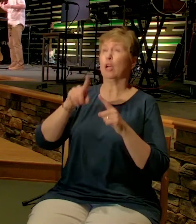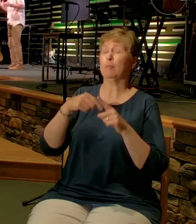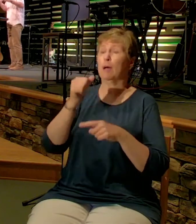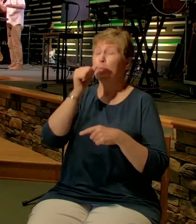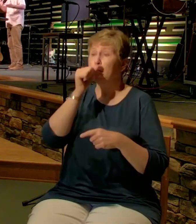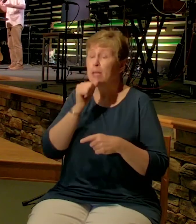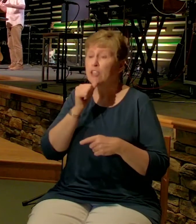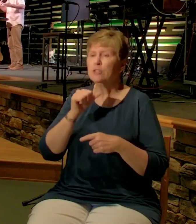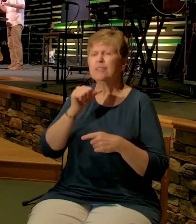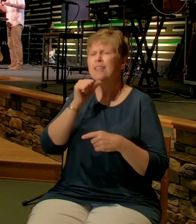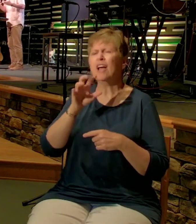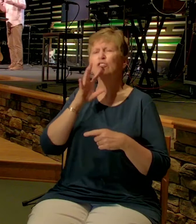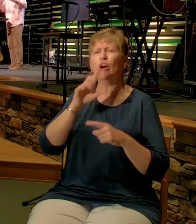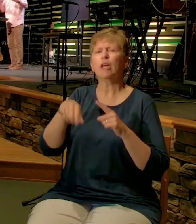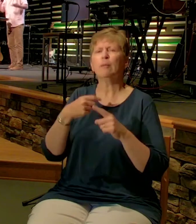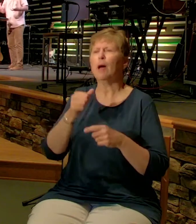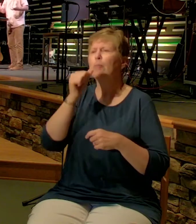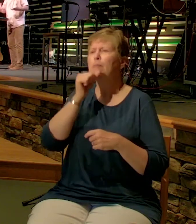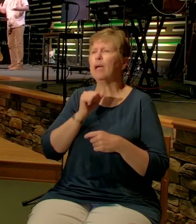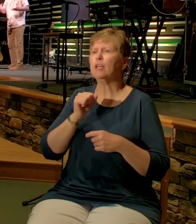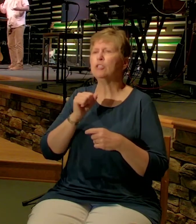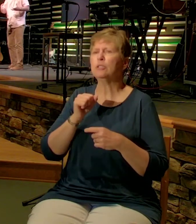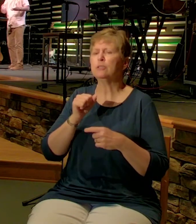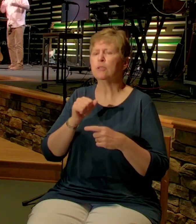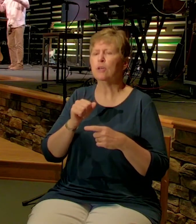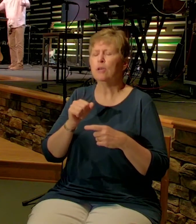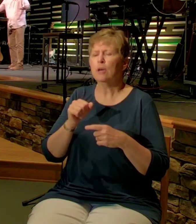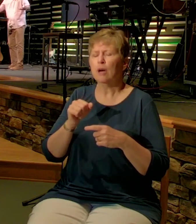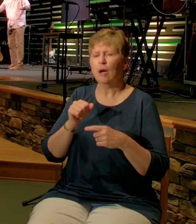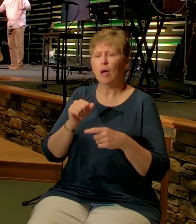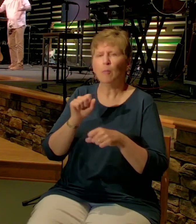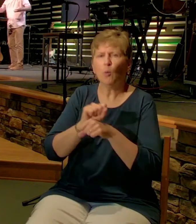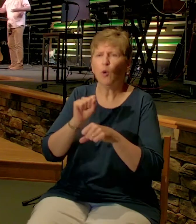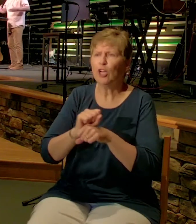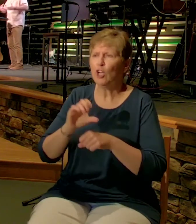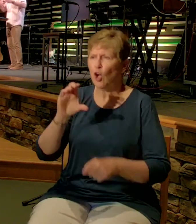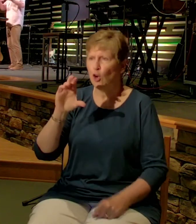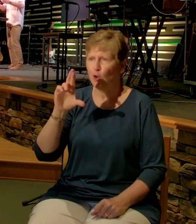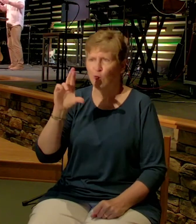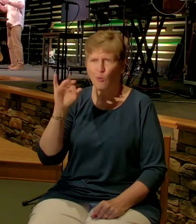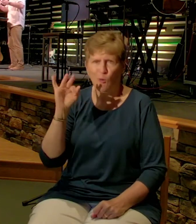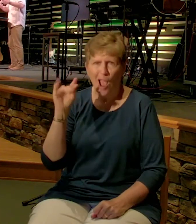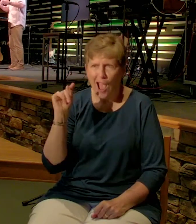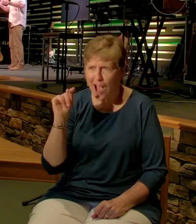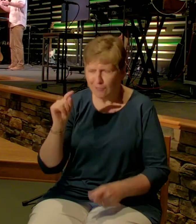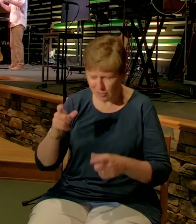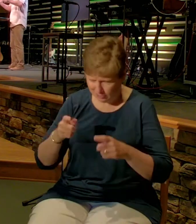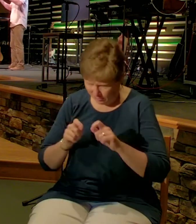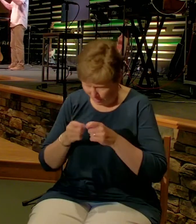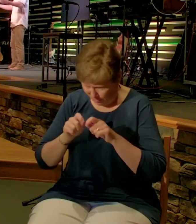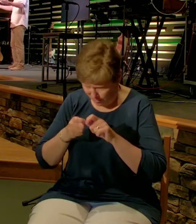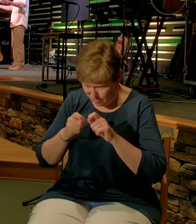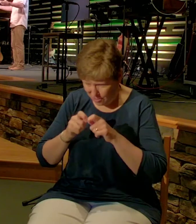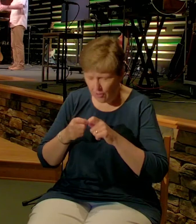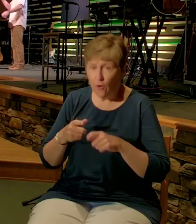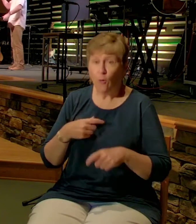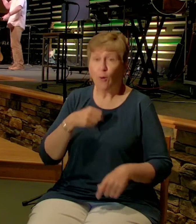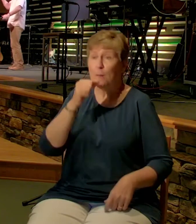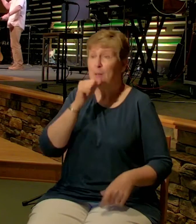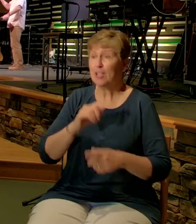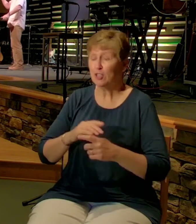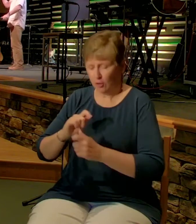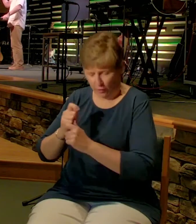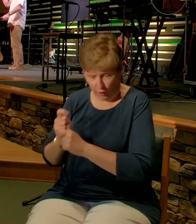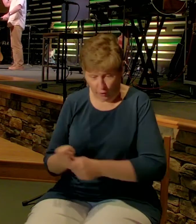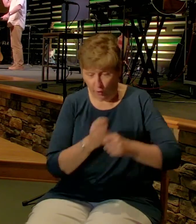about patience when it comes to a craft, you know, you're working on, or patience when it comes to playing on the golf course, where I